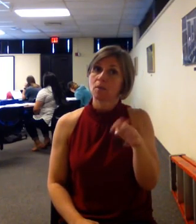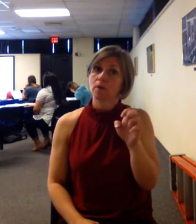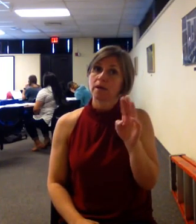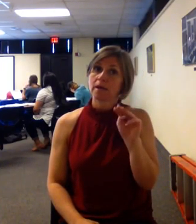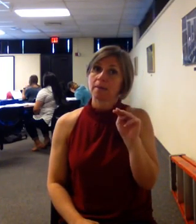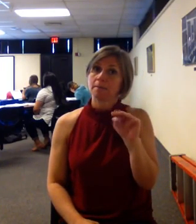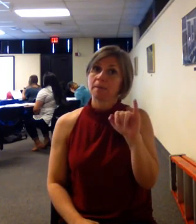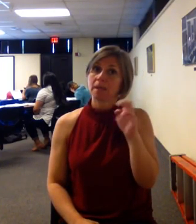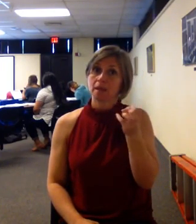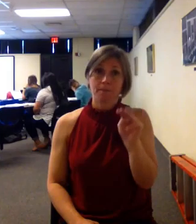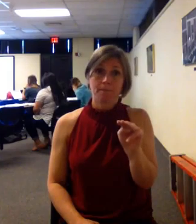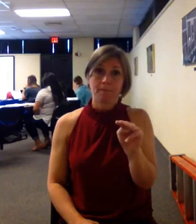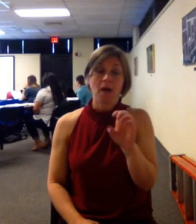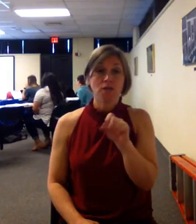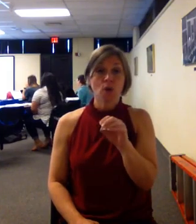So once again, he's focusing on